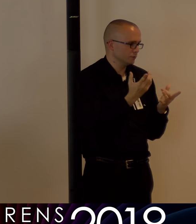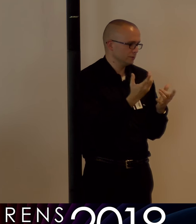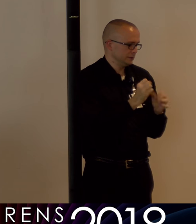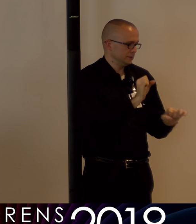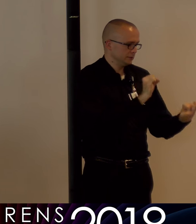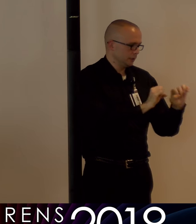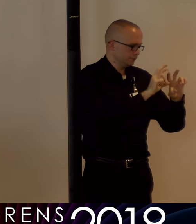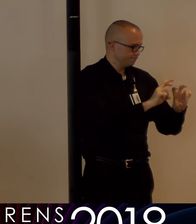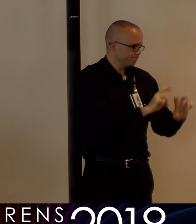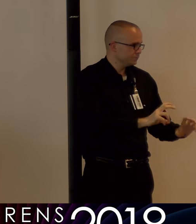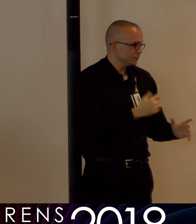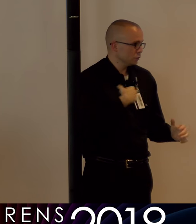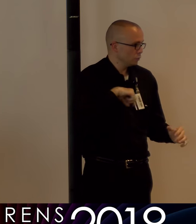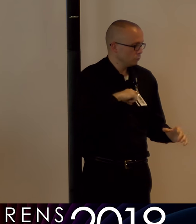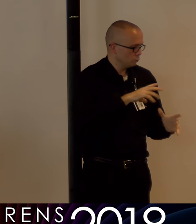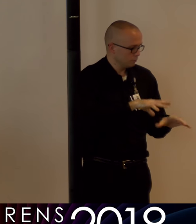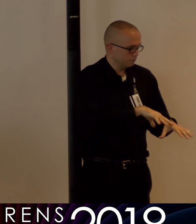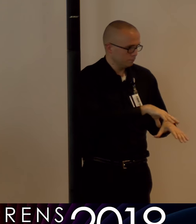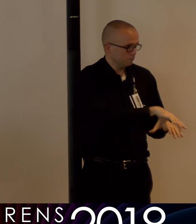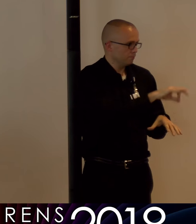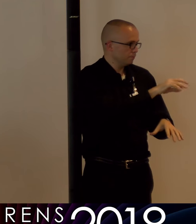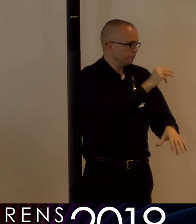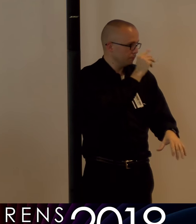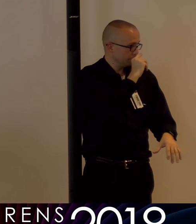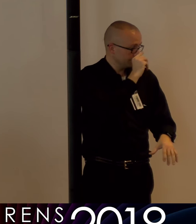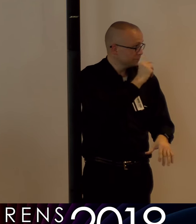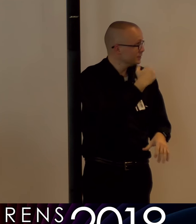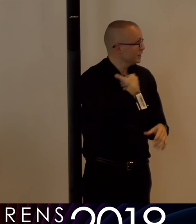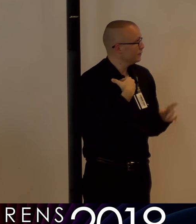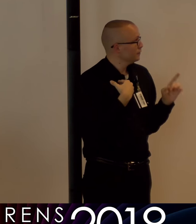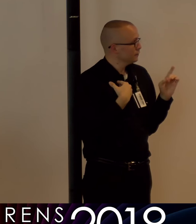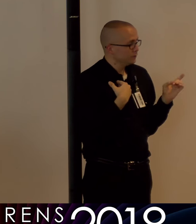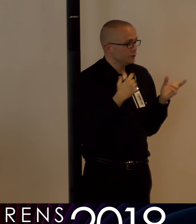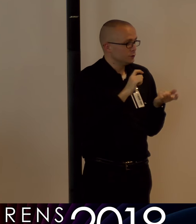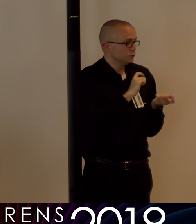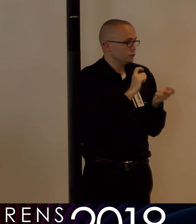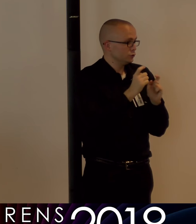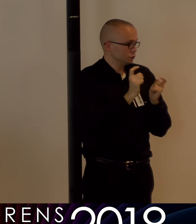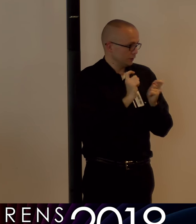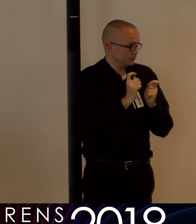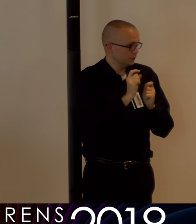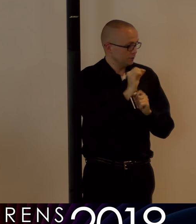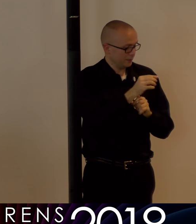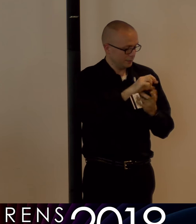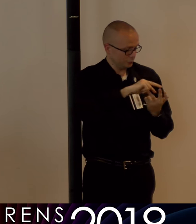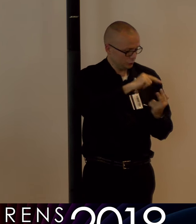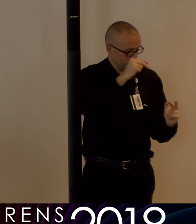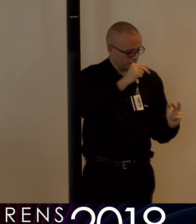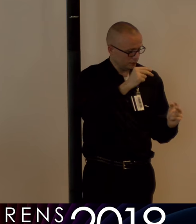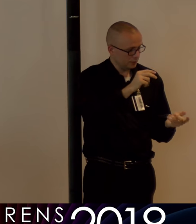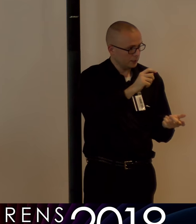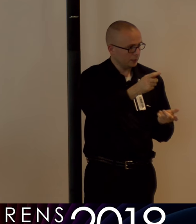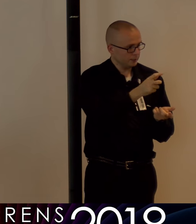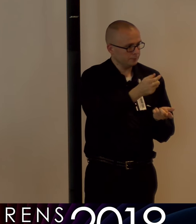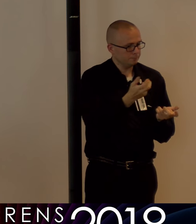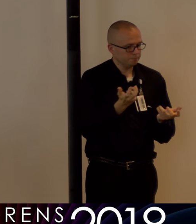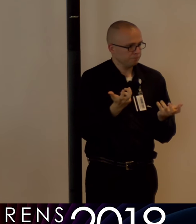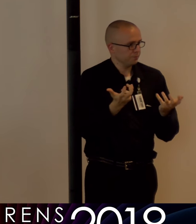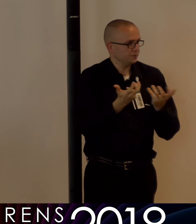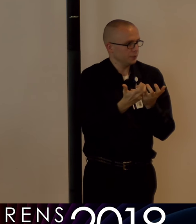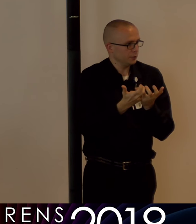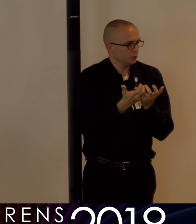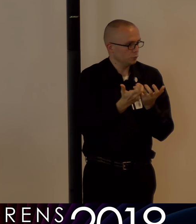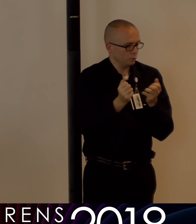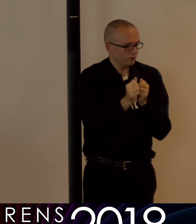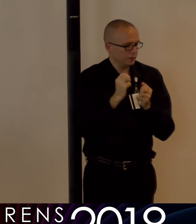science. We took mice that had changes in that gene and crossed them. We mated them together with